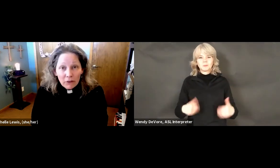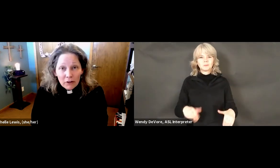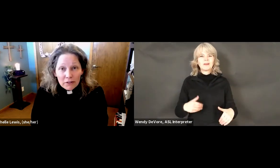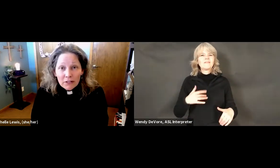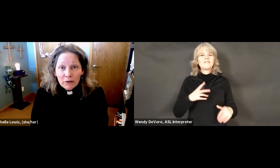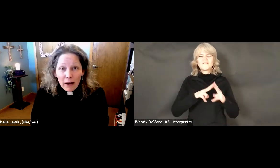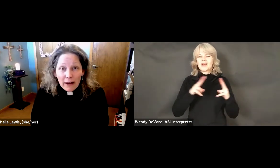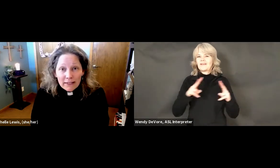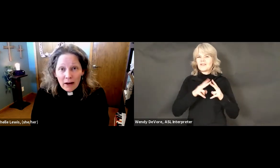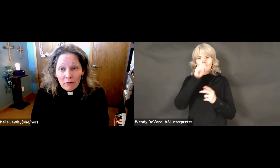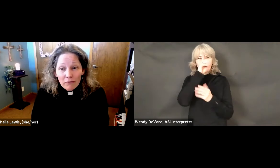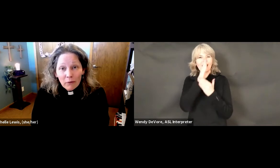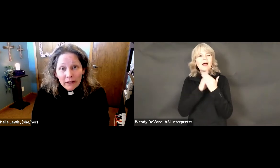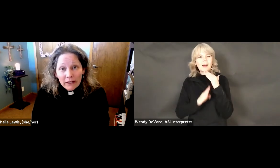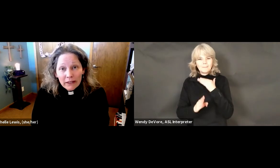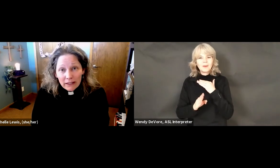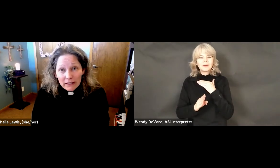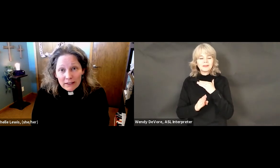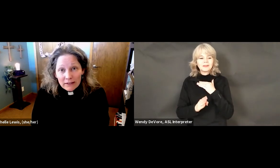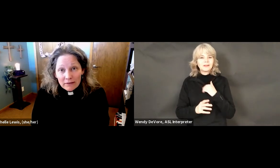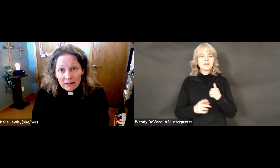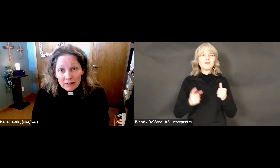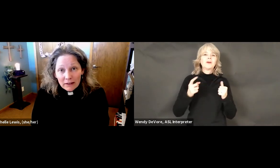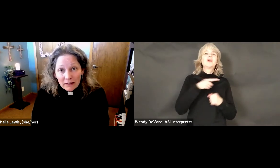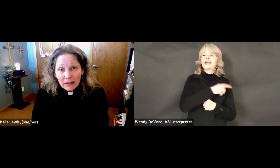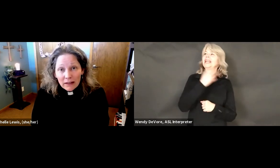He first cries out for what he needs.